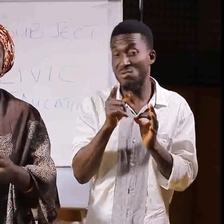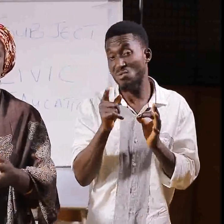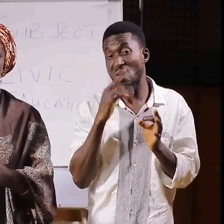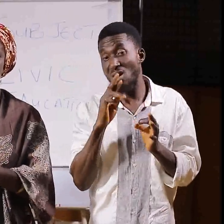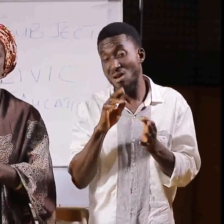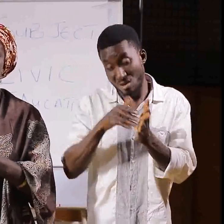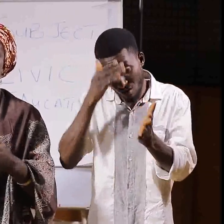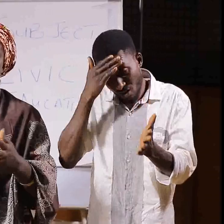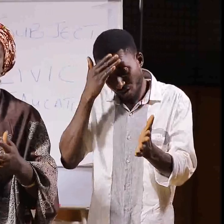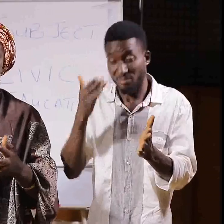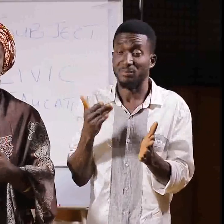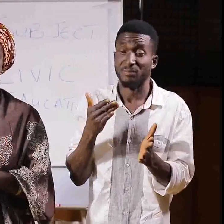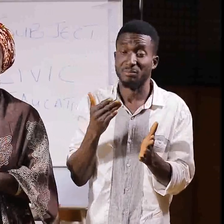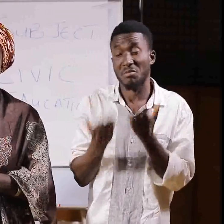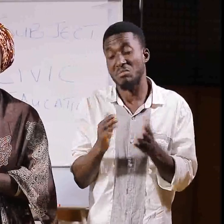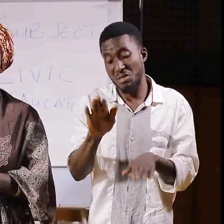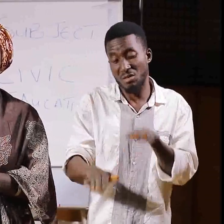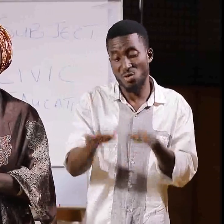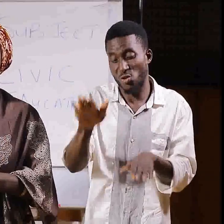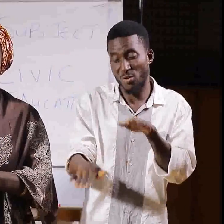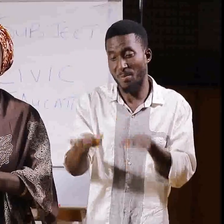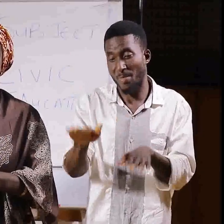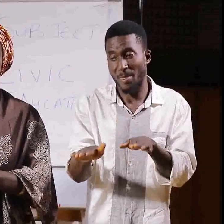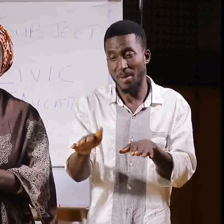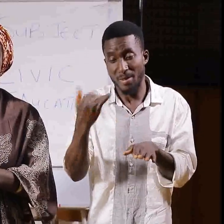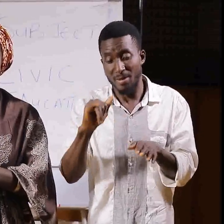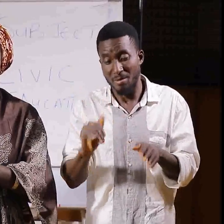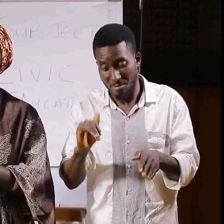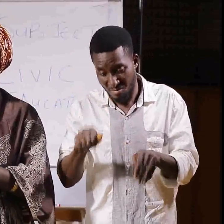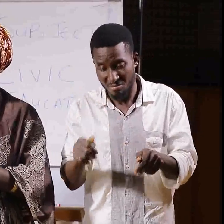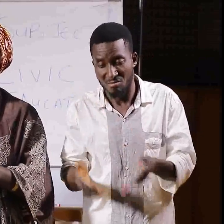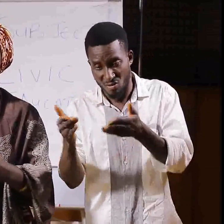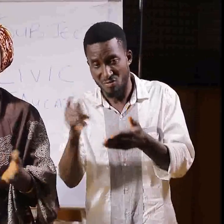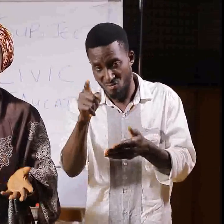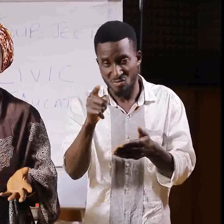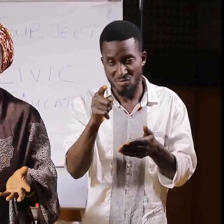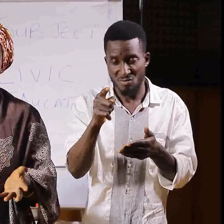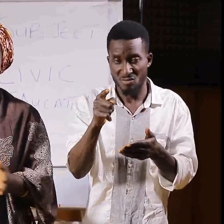are learning maybe tailoring, they can give you